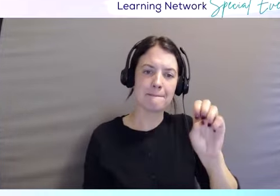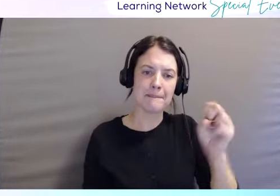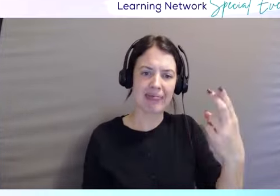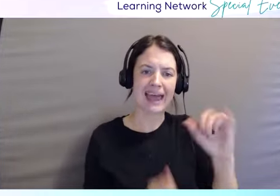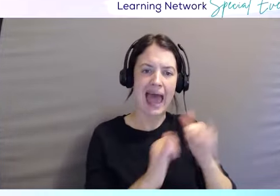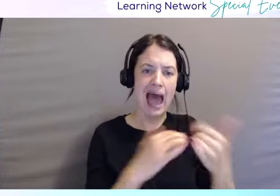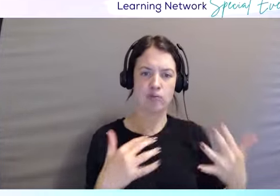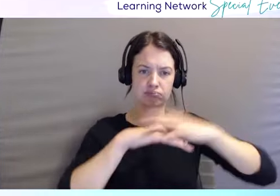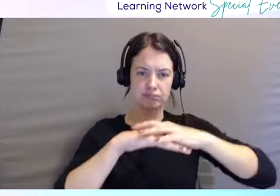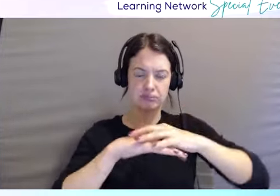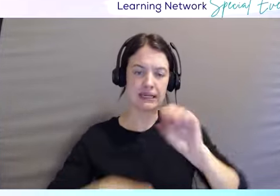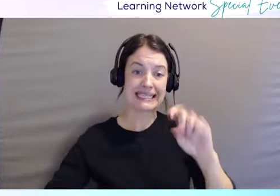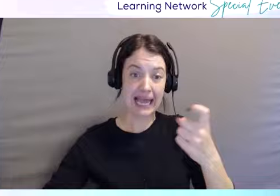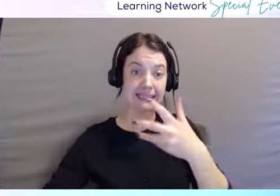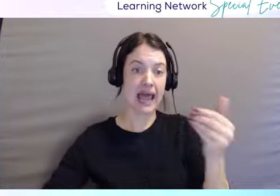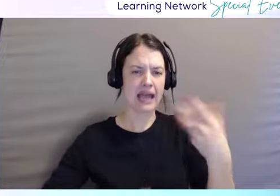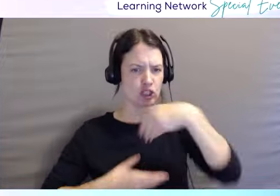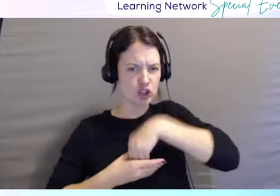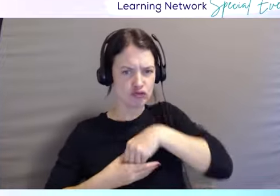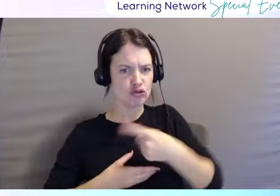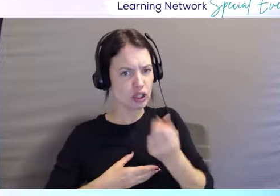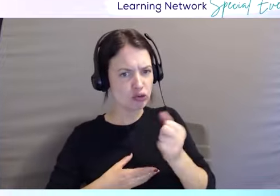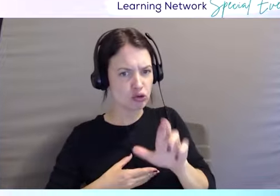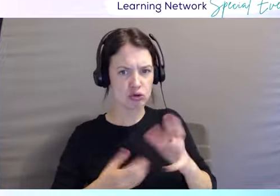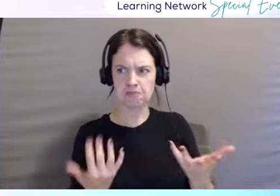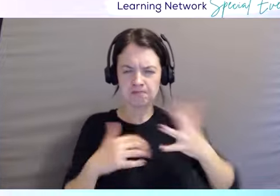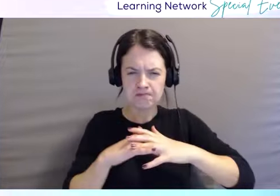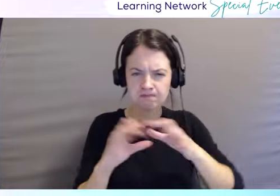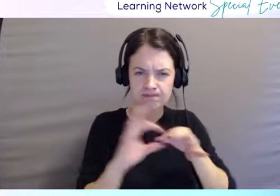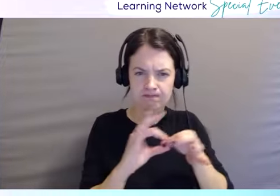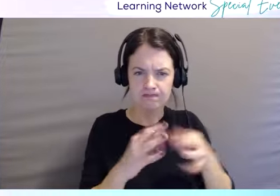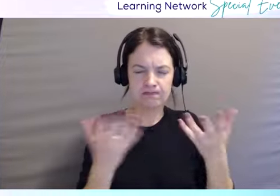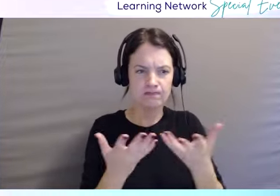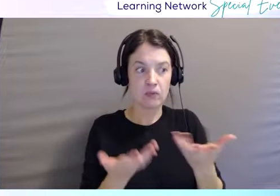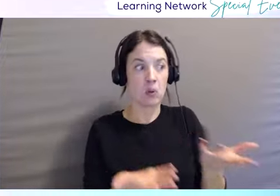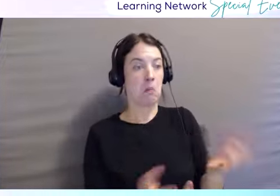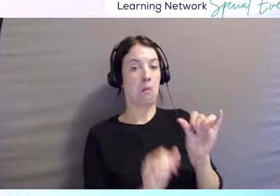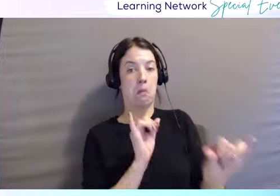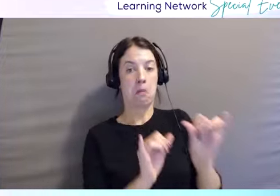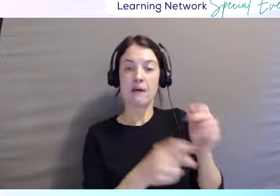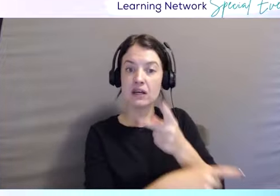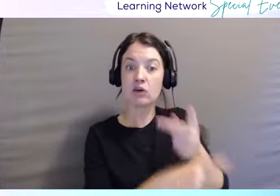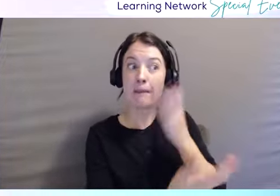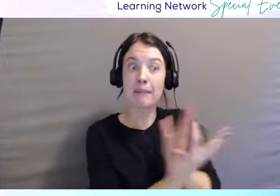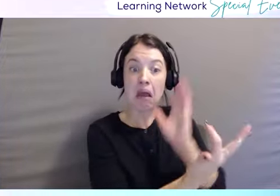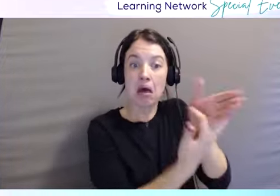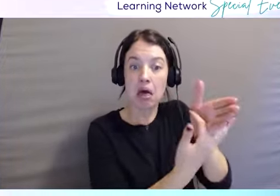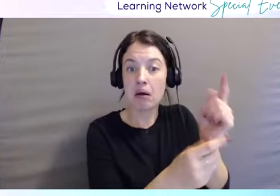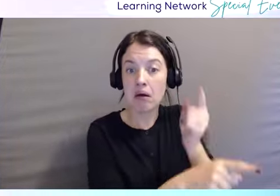In other words, what can we find out that could perhaps lead us to thinking through what a good intervention might be? And we